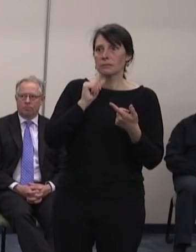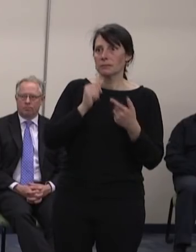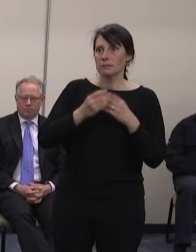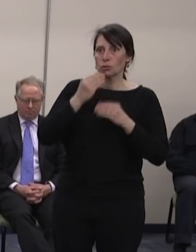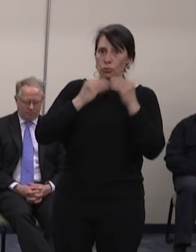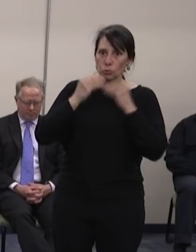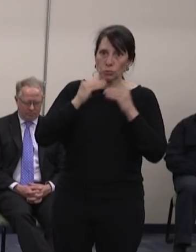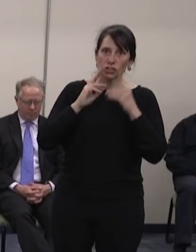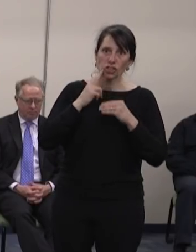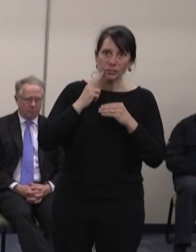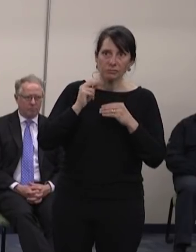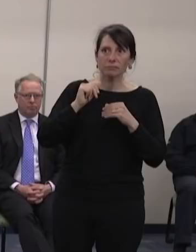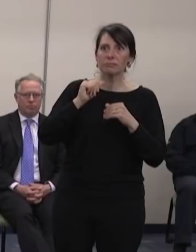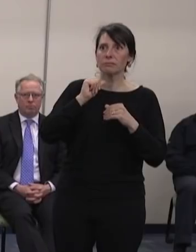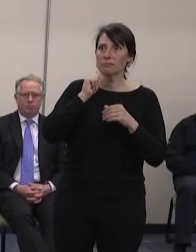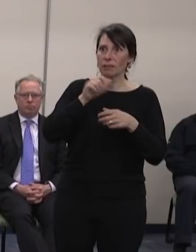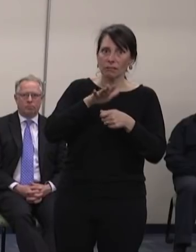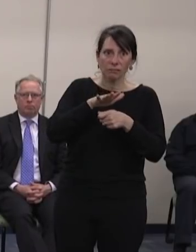transportation needs,